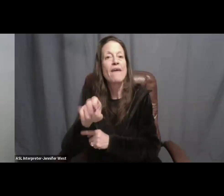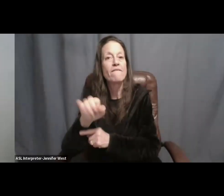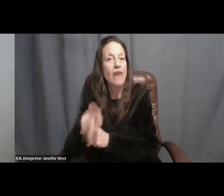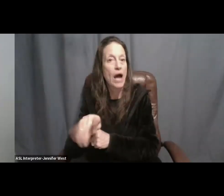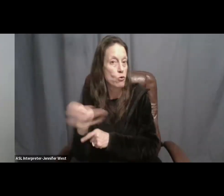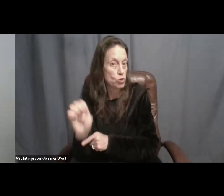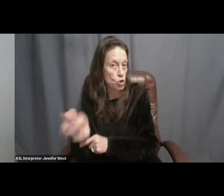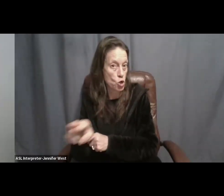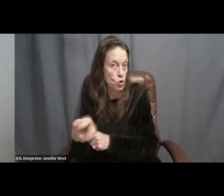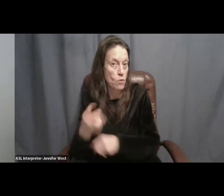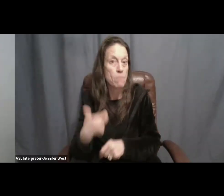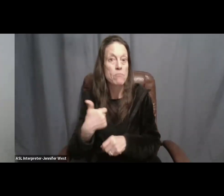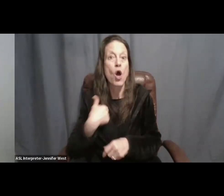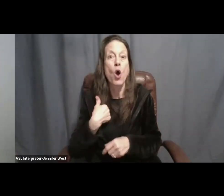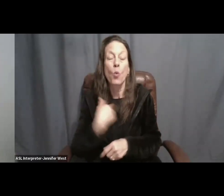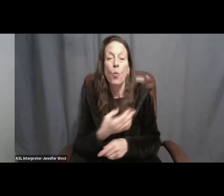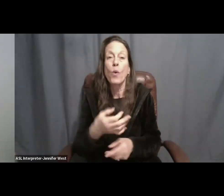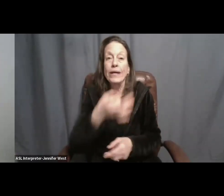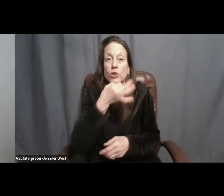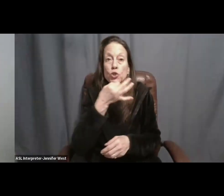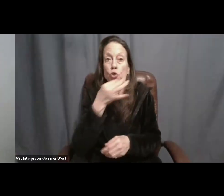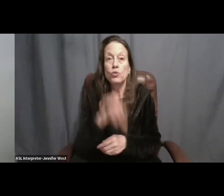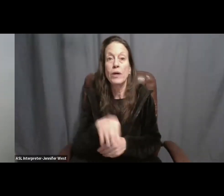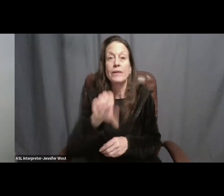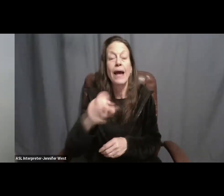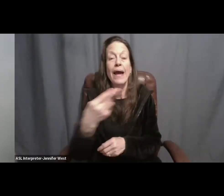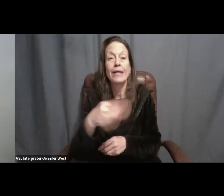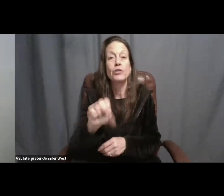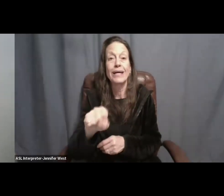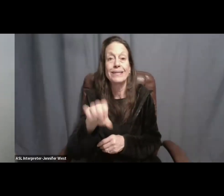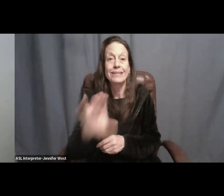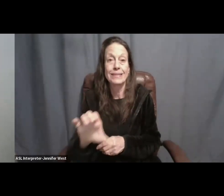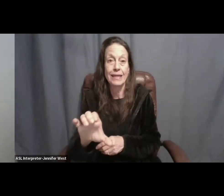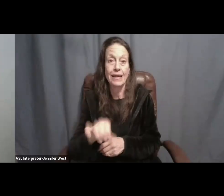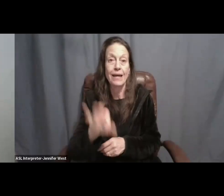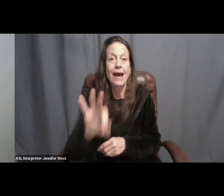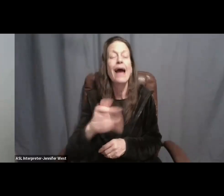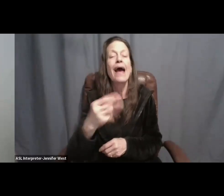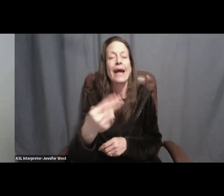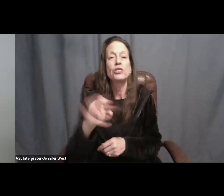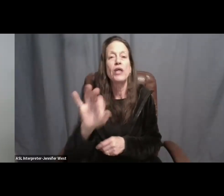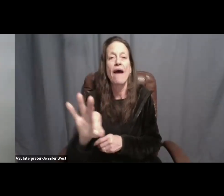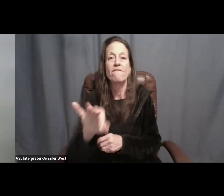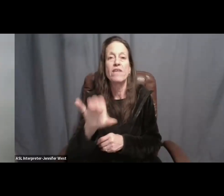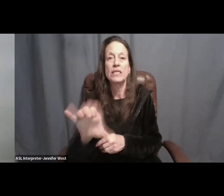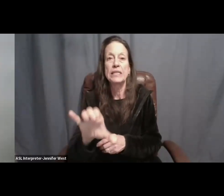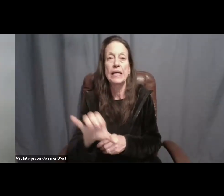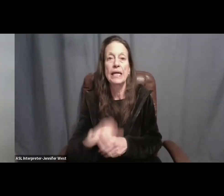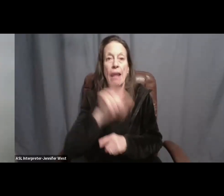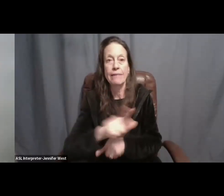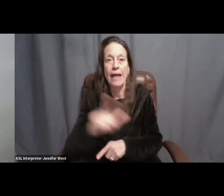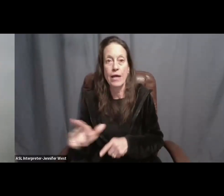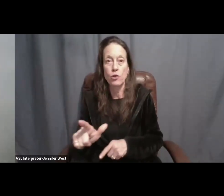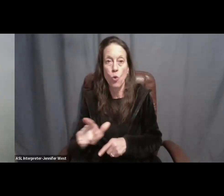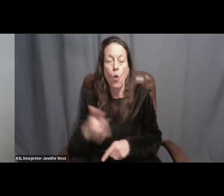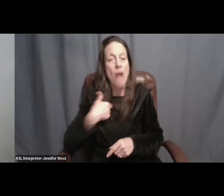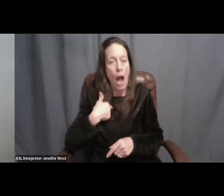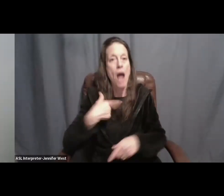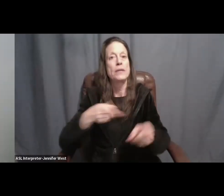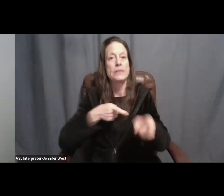We eventually got a HOC voucher, and I became her HOC landlord. Her voucher now covers